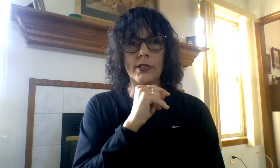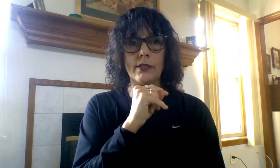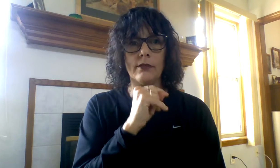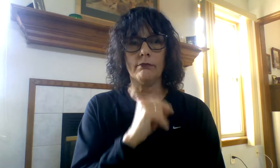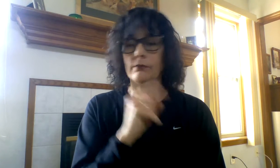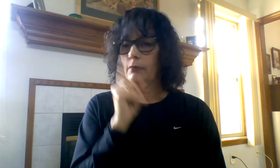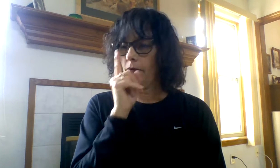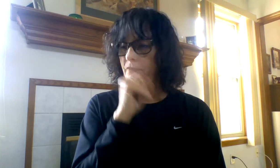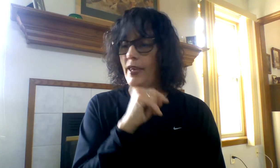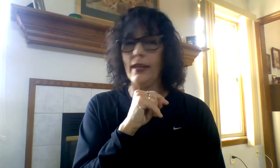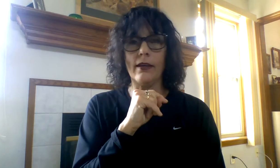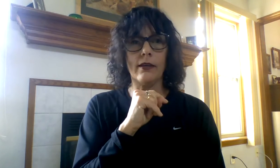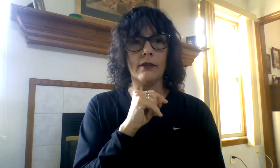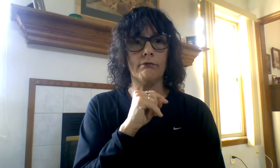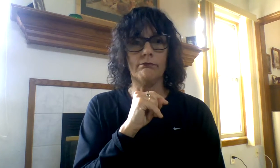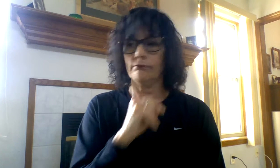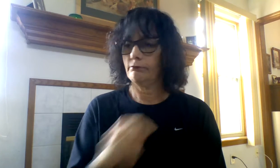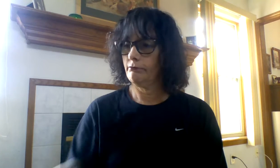Mouse. Fake.